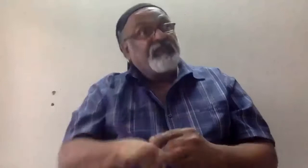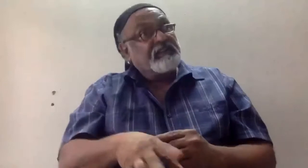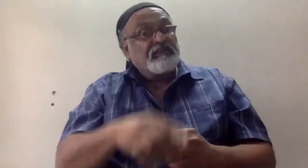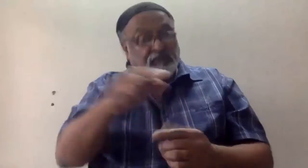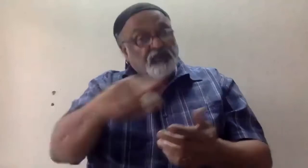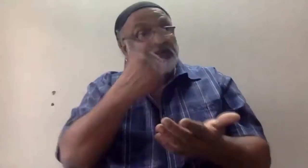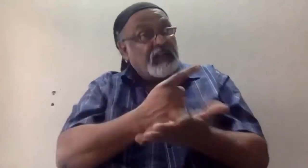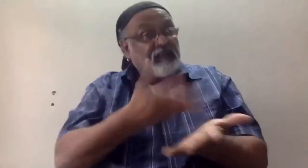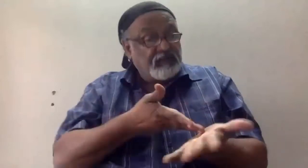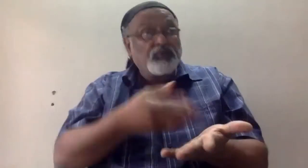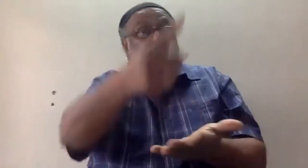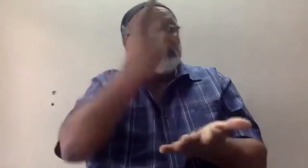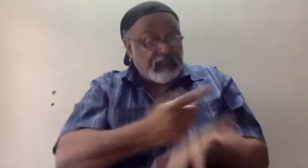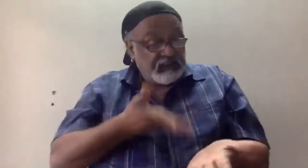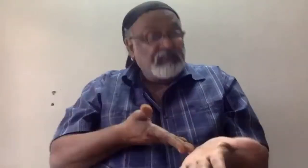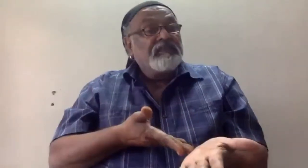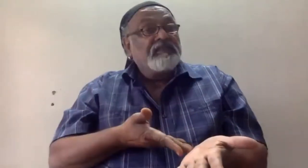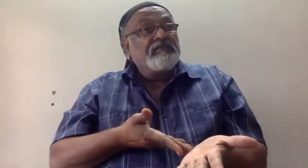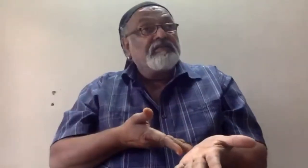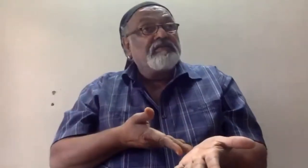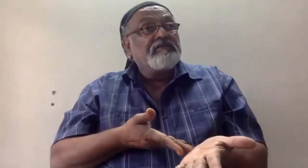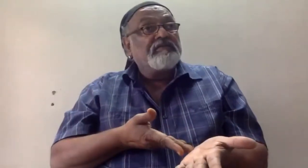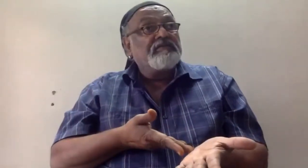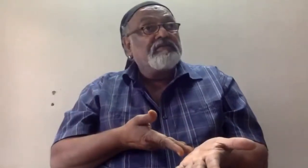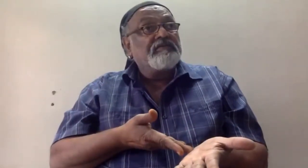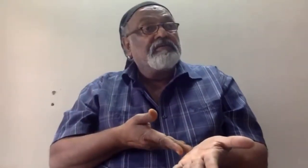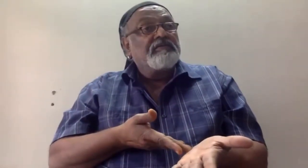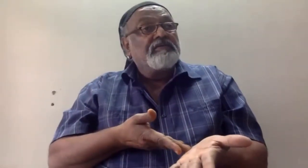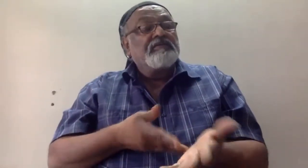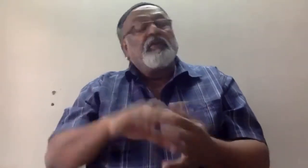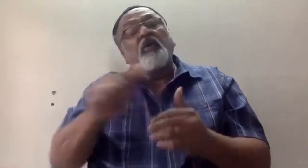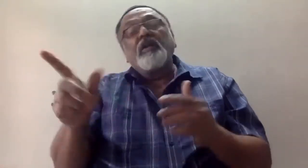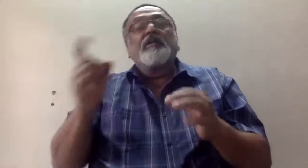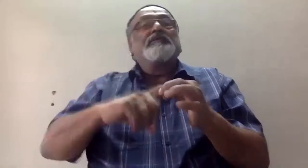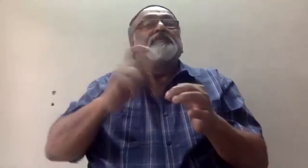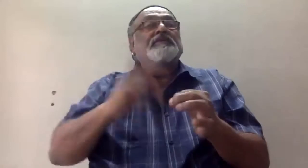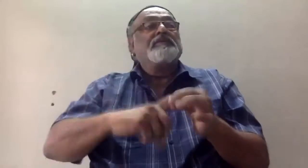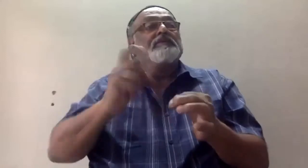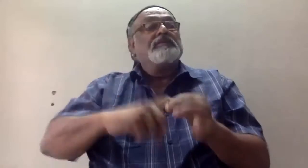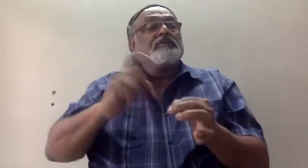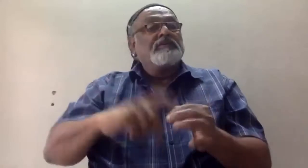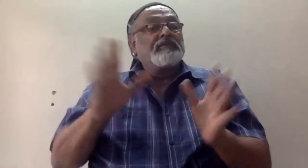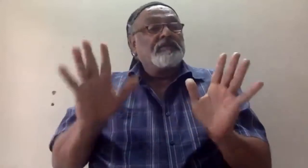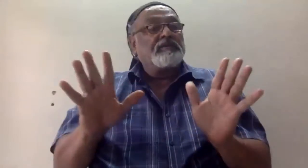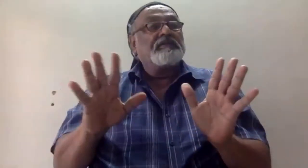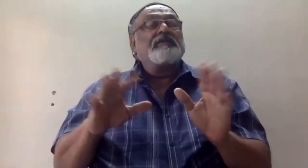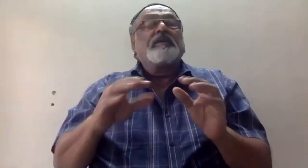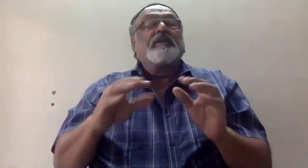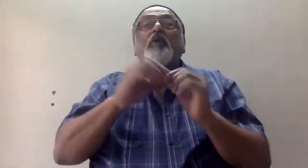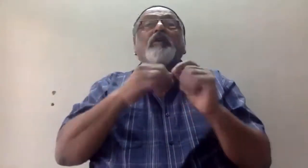these your signs? So all that is questioned in the box by the opposite lawyers or